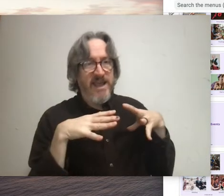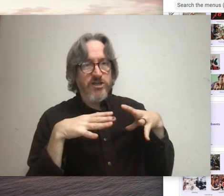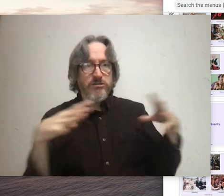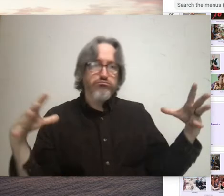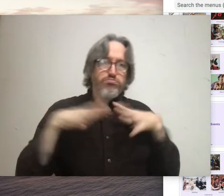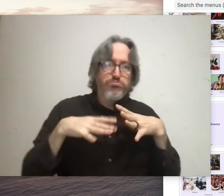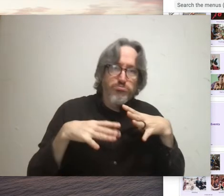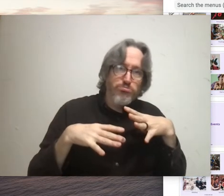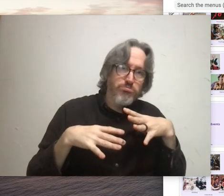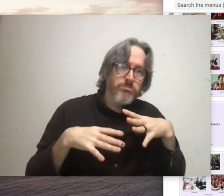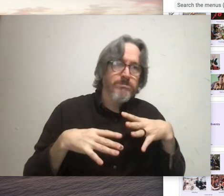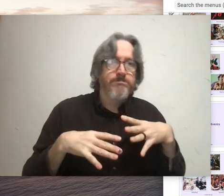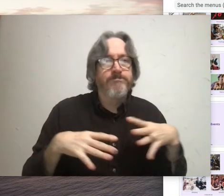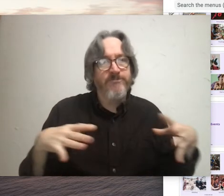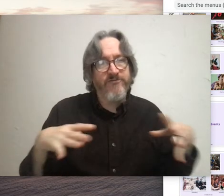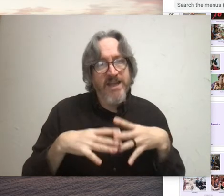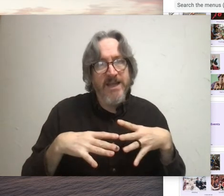Vacation,